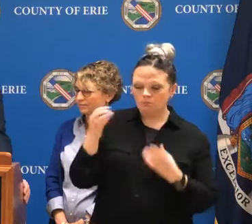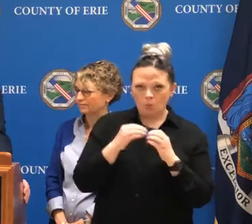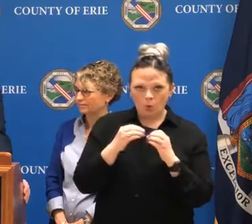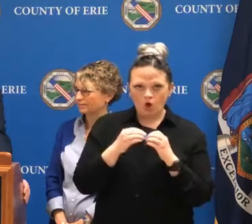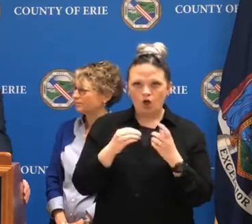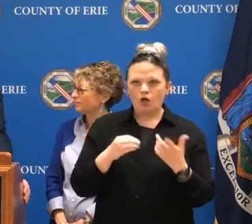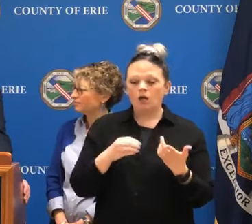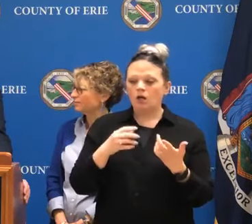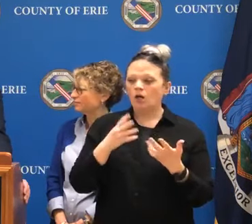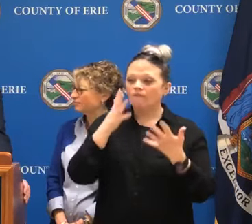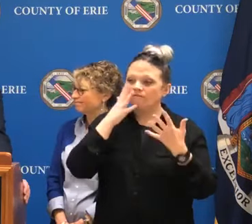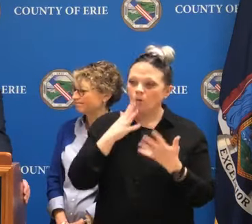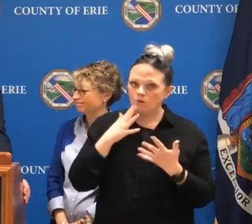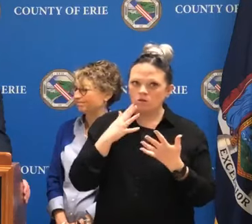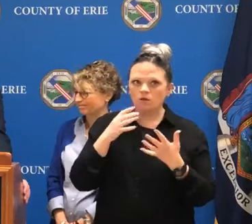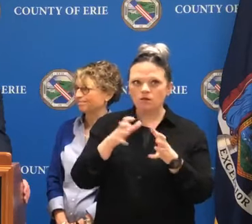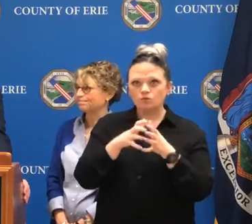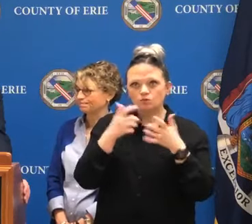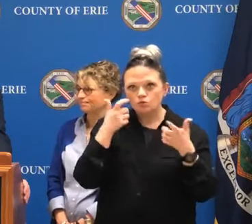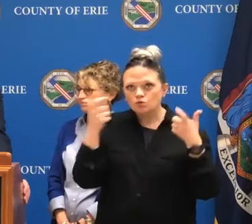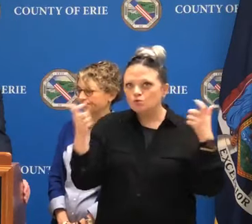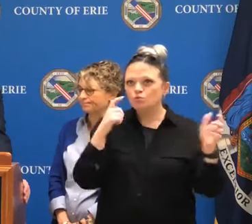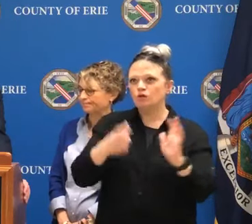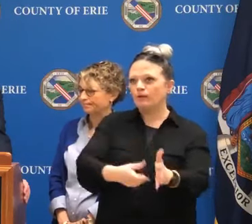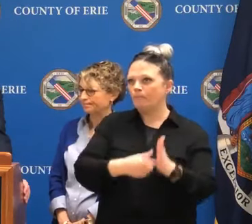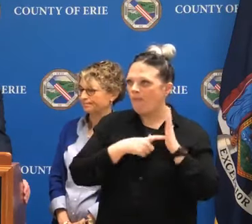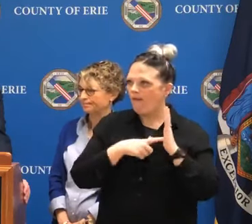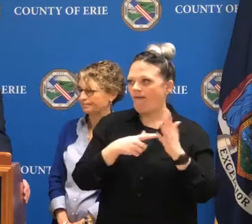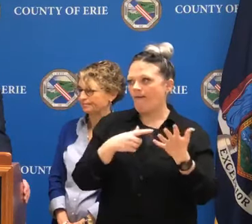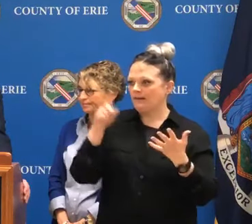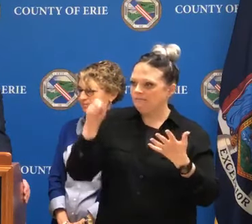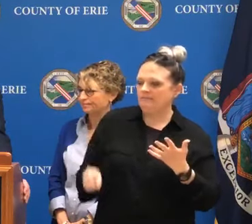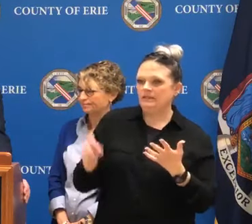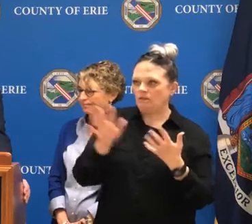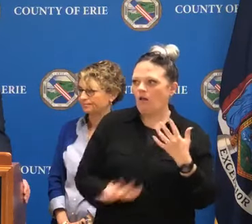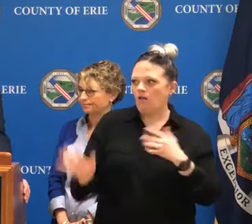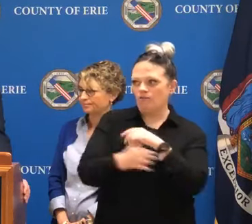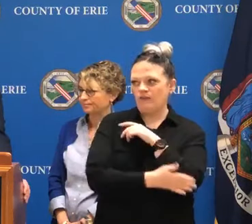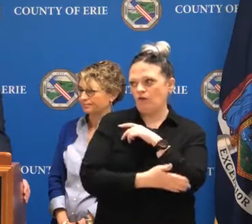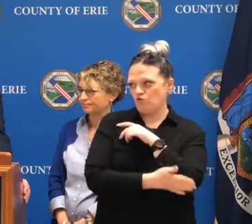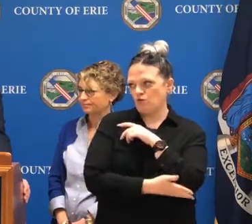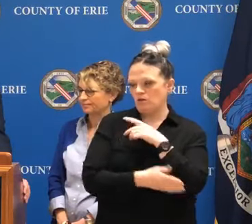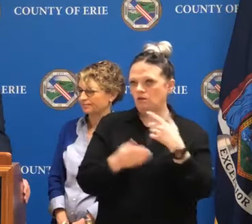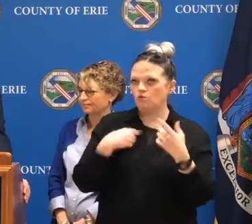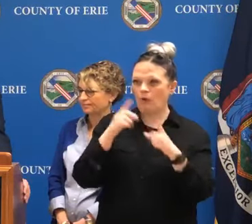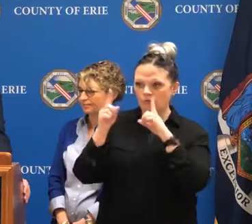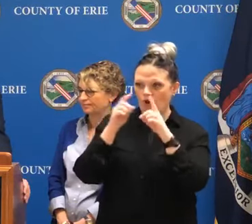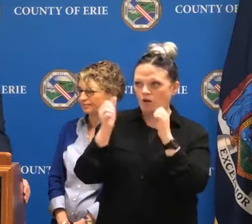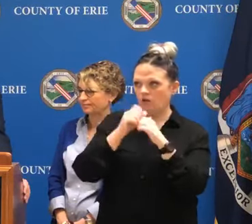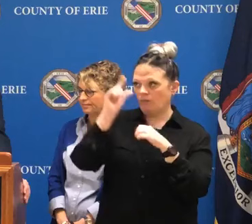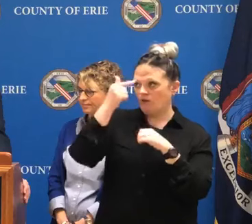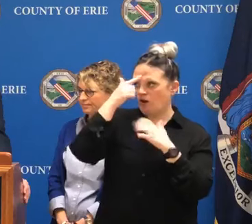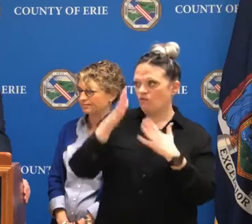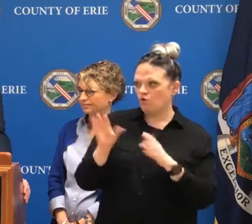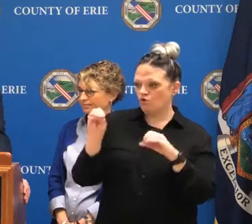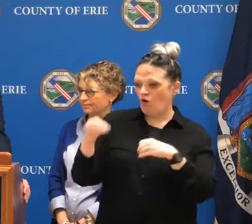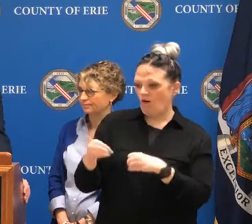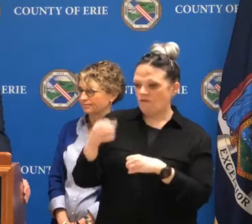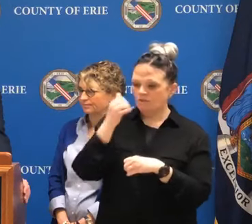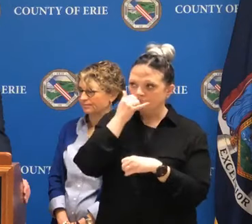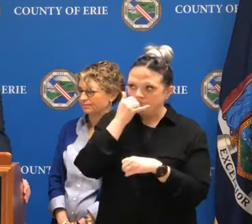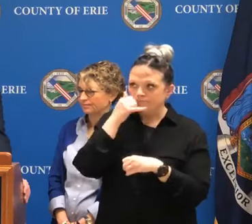There is, unfortunately, tremendous demand across the country. So I was on the phone with the governor's office earlier today to find a way if